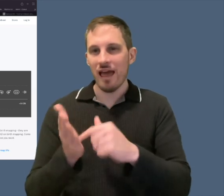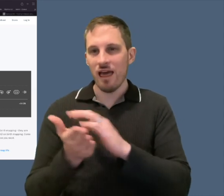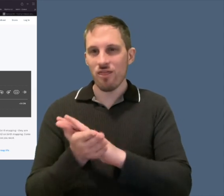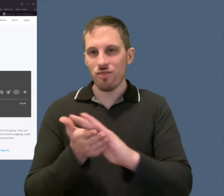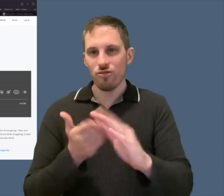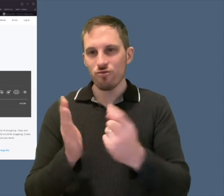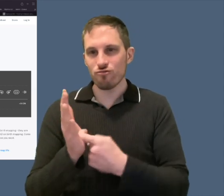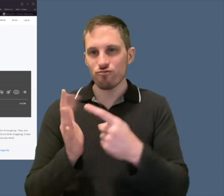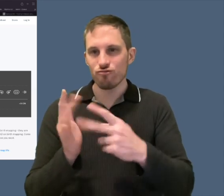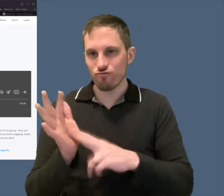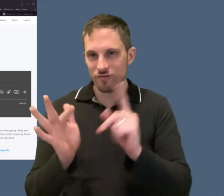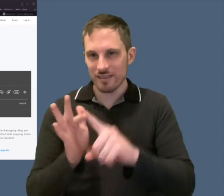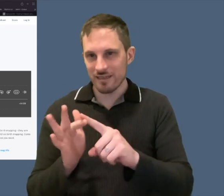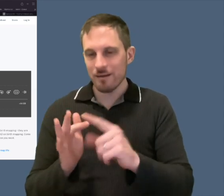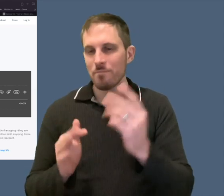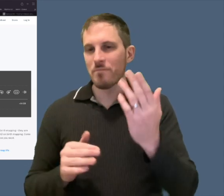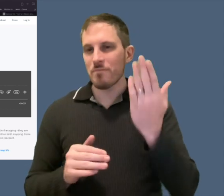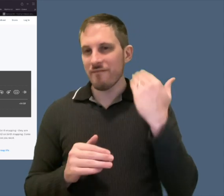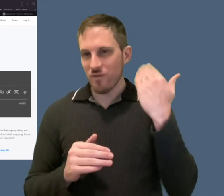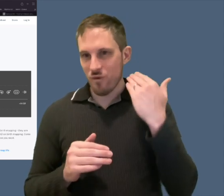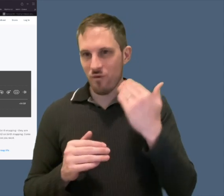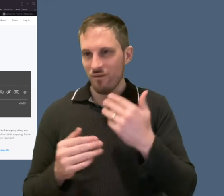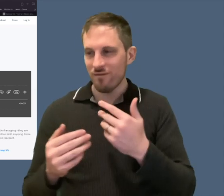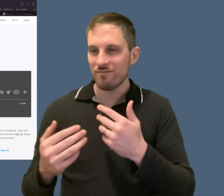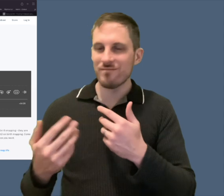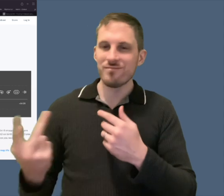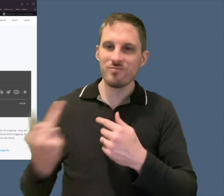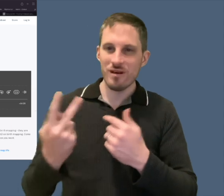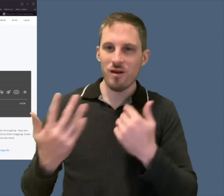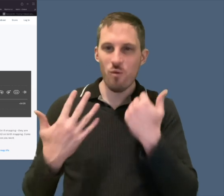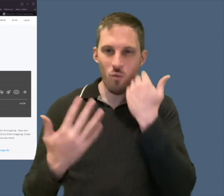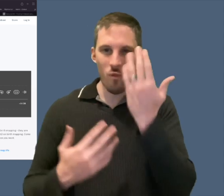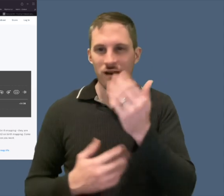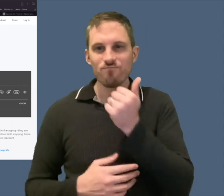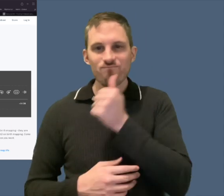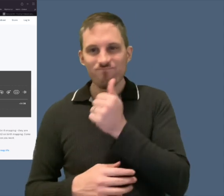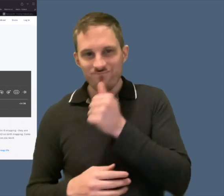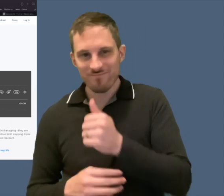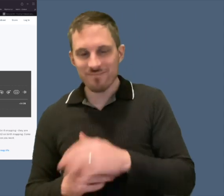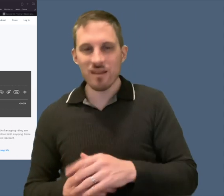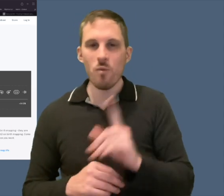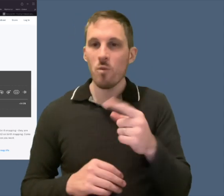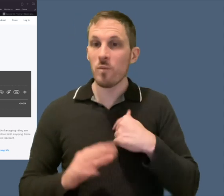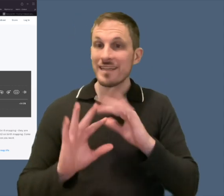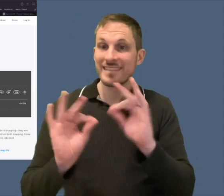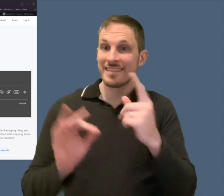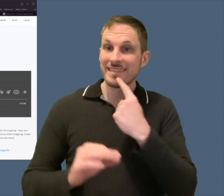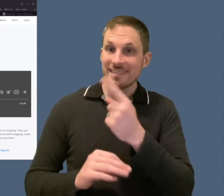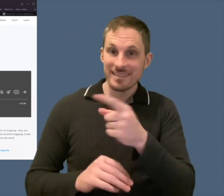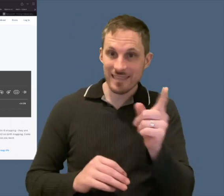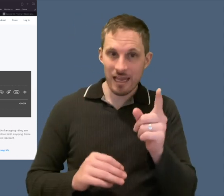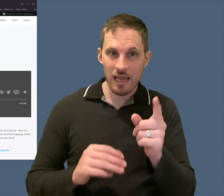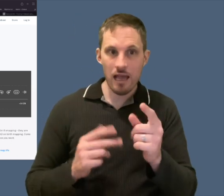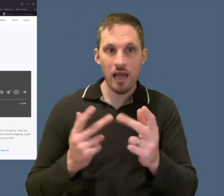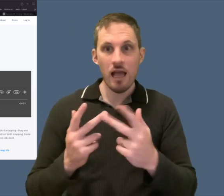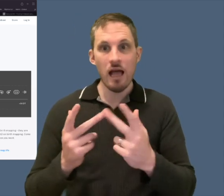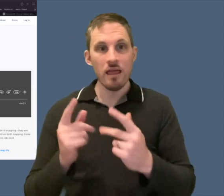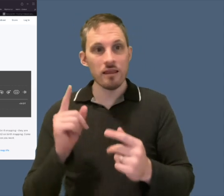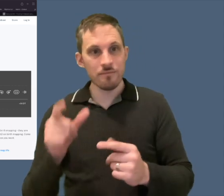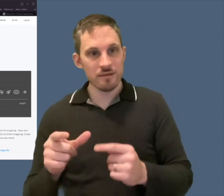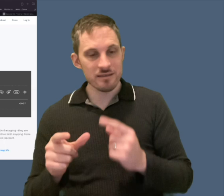with Catherine before, and we're magic. So what we didn't tell people is that Catherine you ruined the